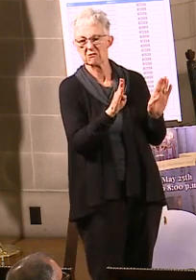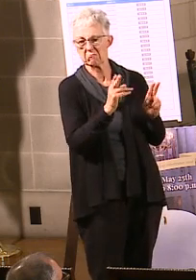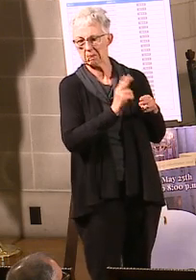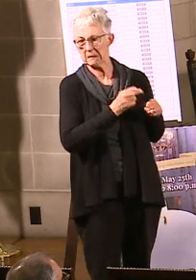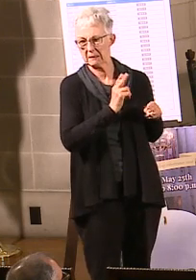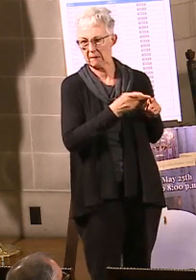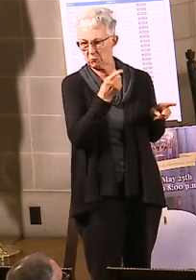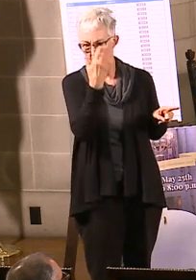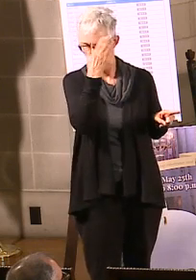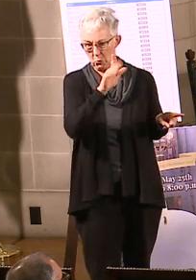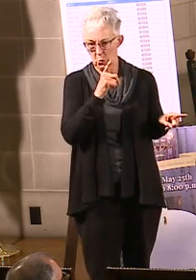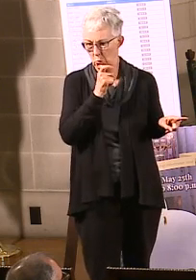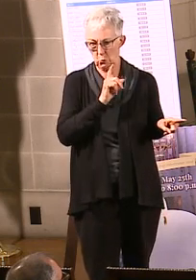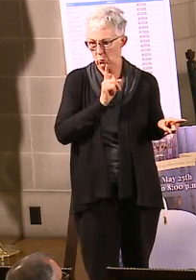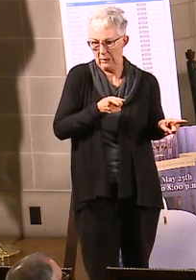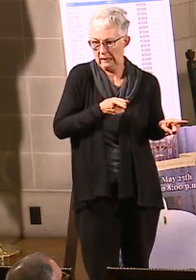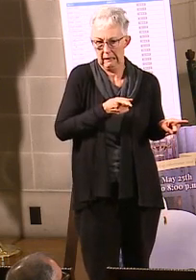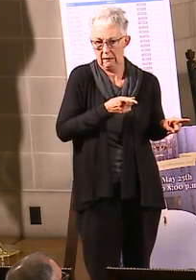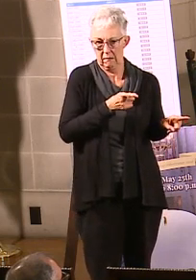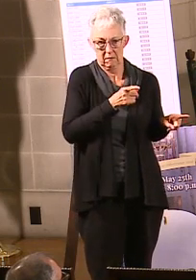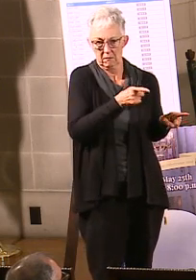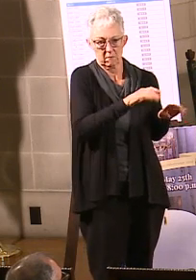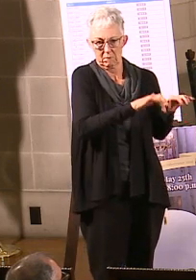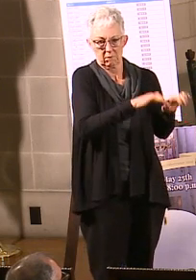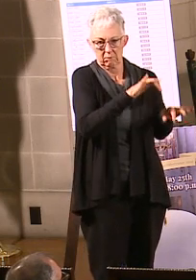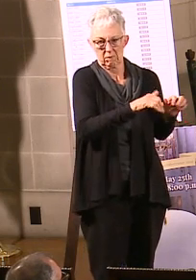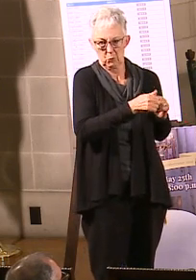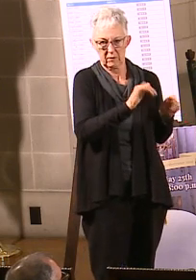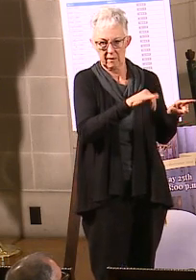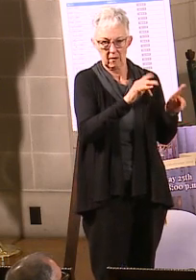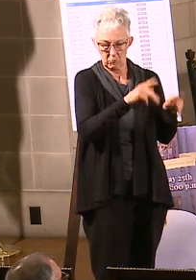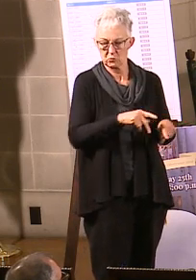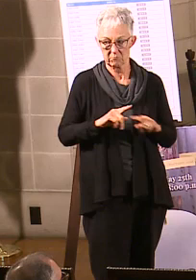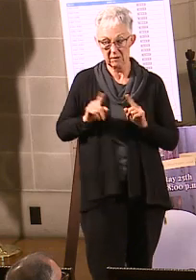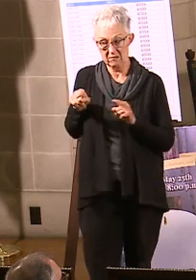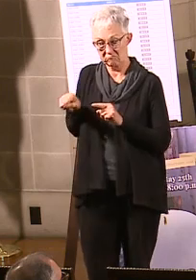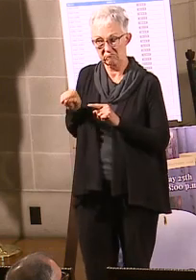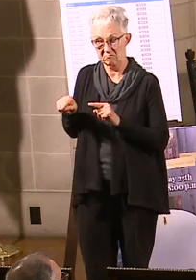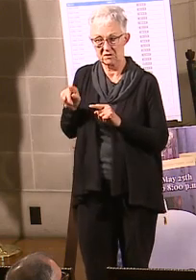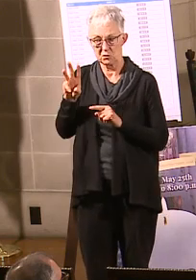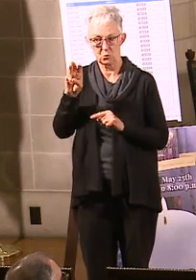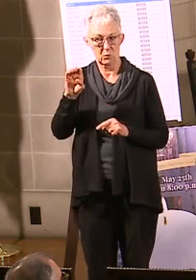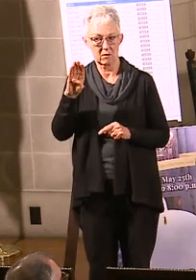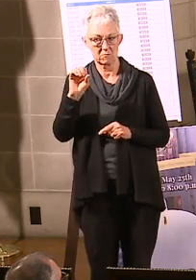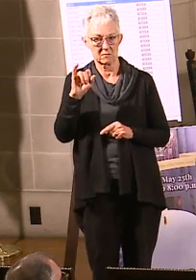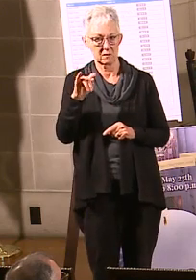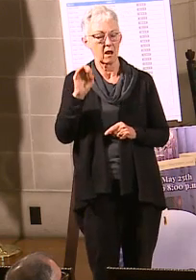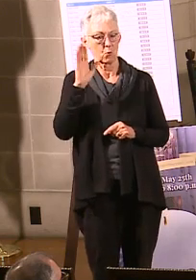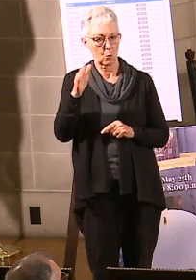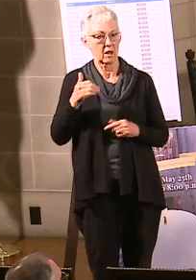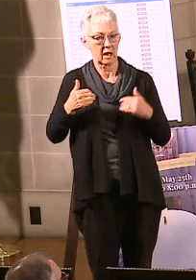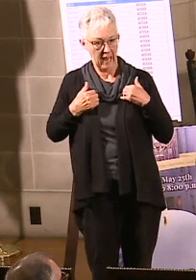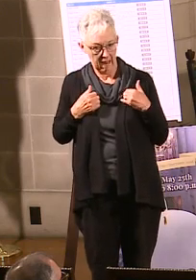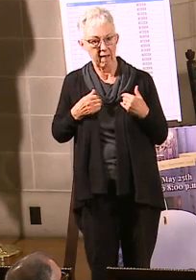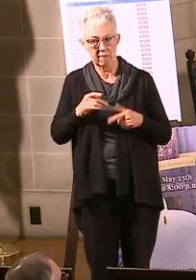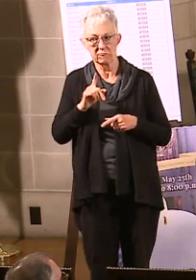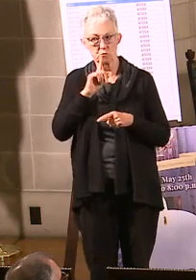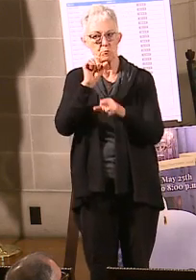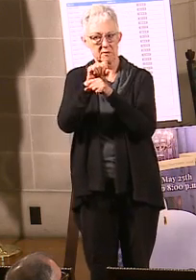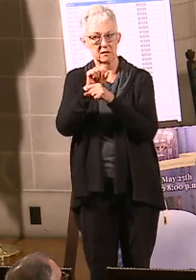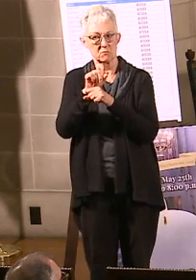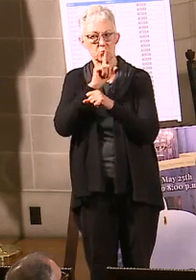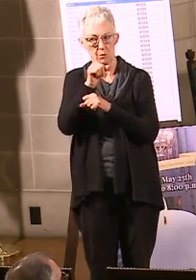who you spoke to. You can coordinate with this service office to upload all your data, to apply for